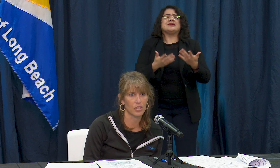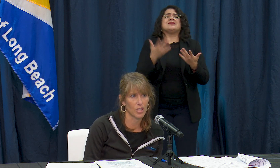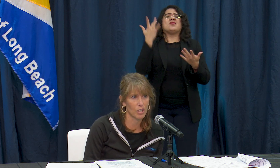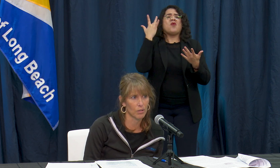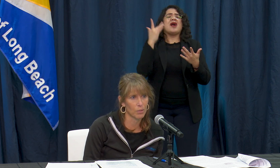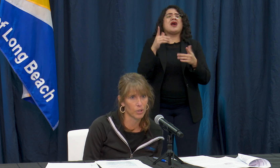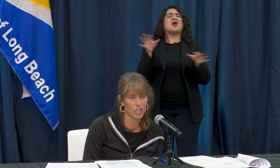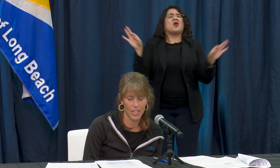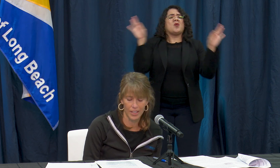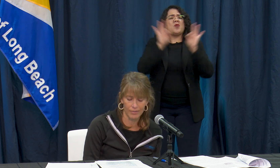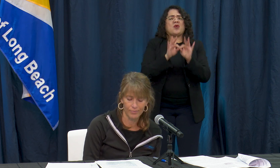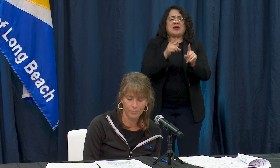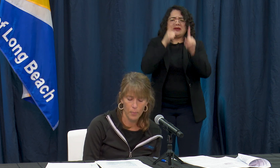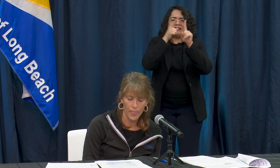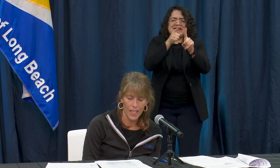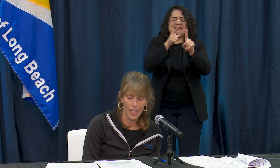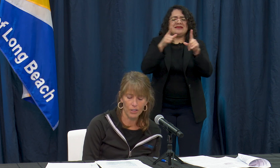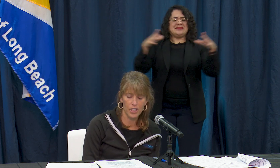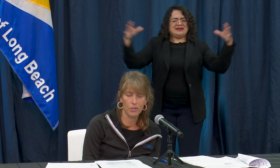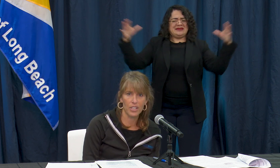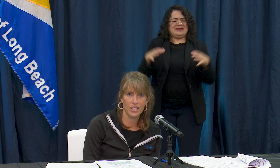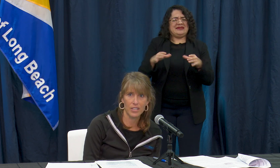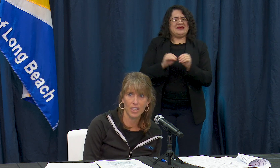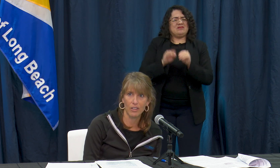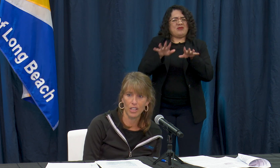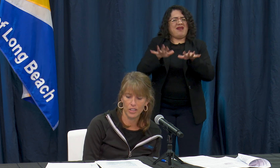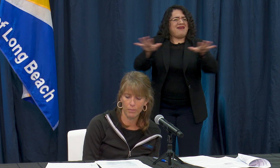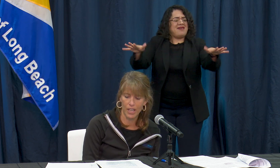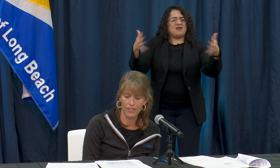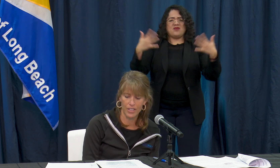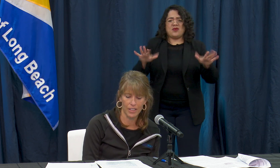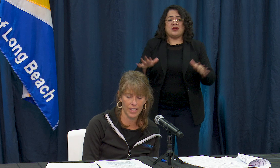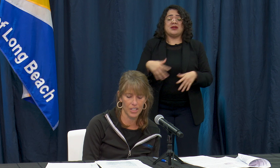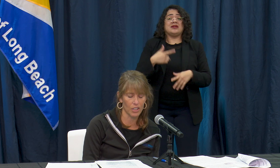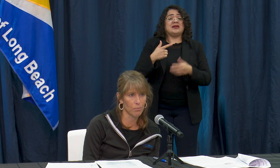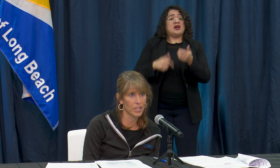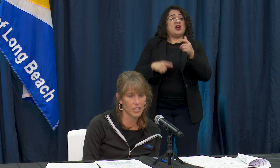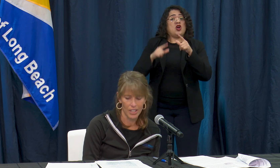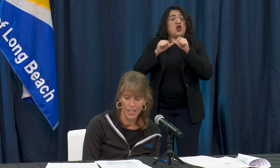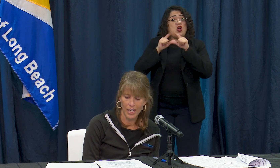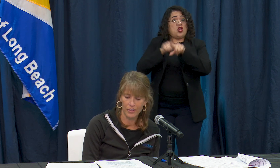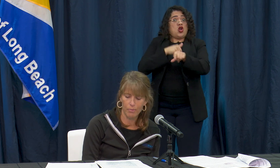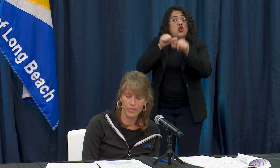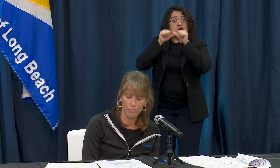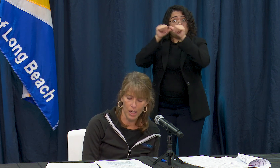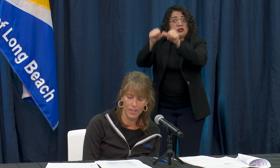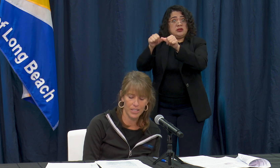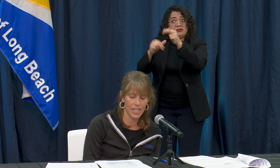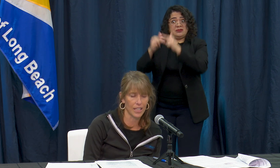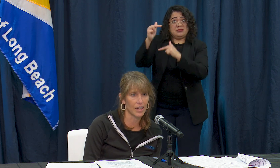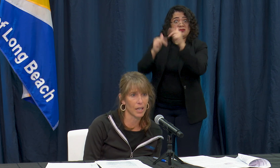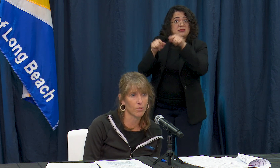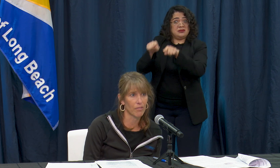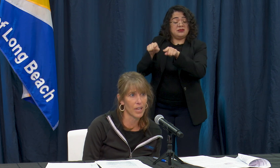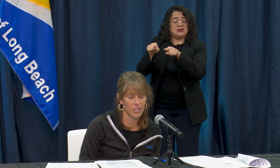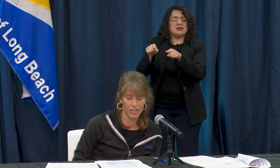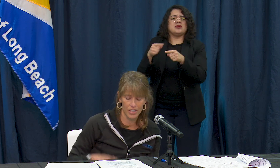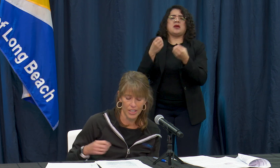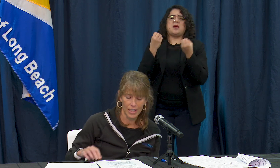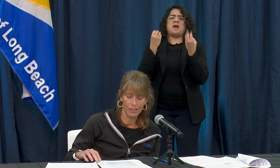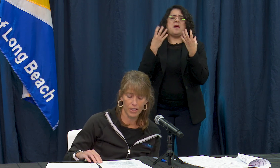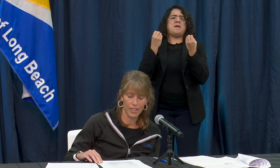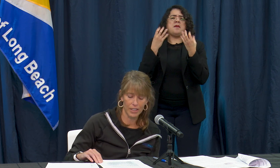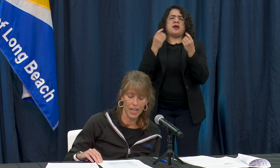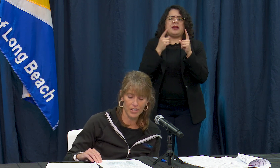has been so appreciated. In order to assist our long-term care facilities in Long Beach, our health department has taken a number of